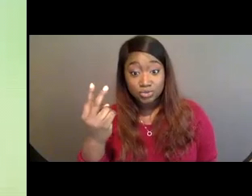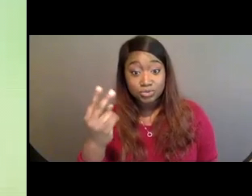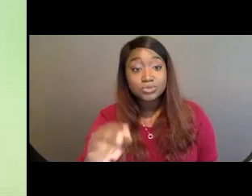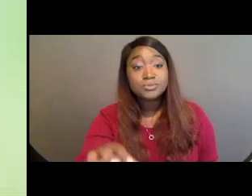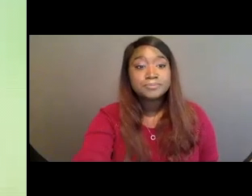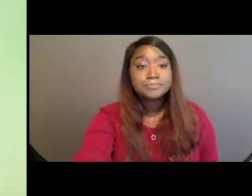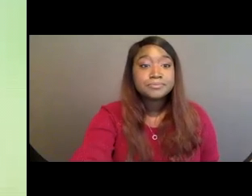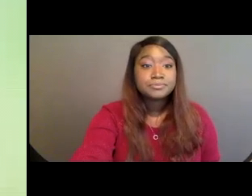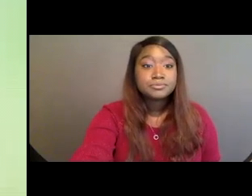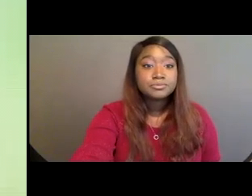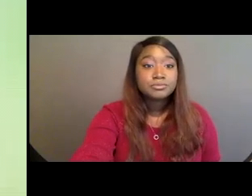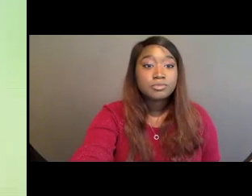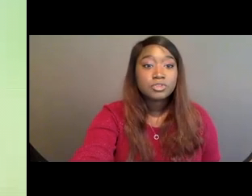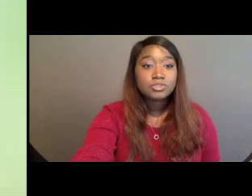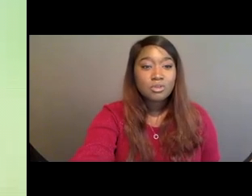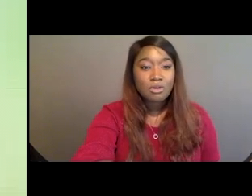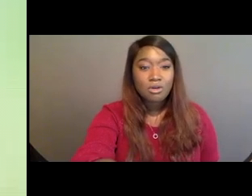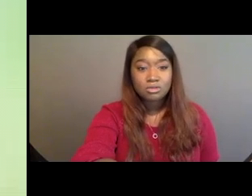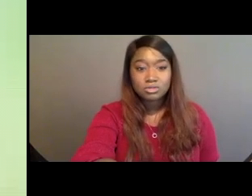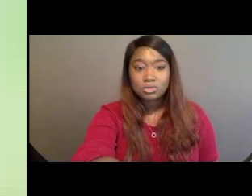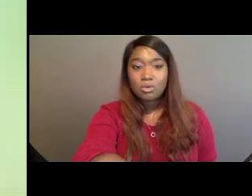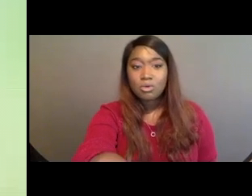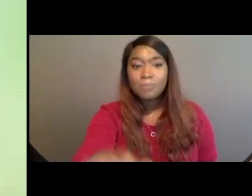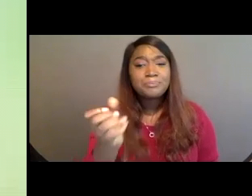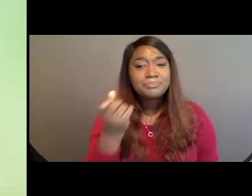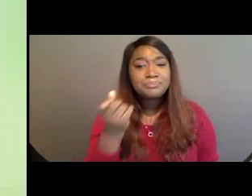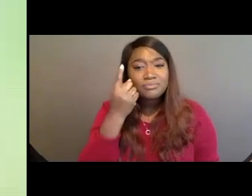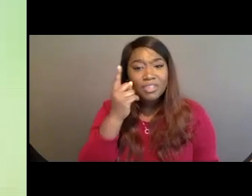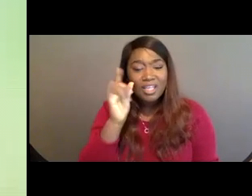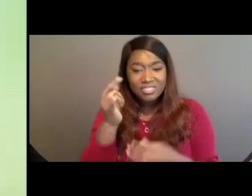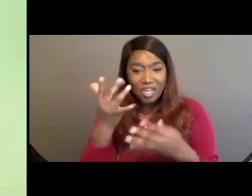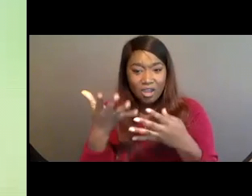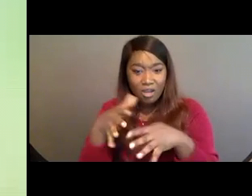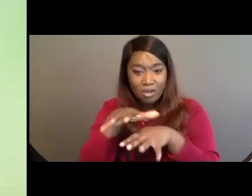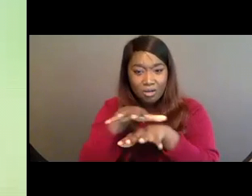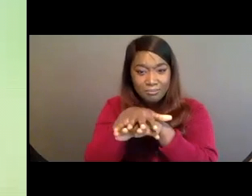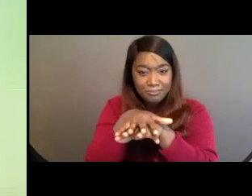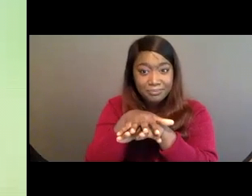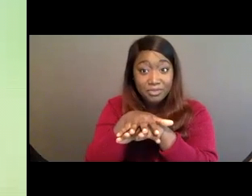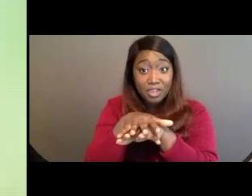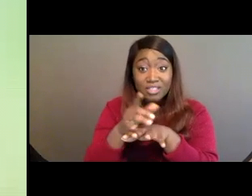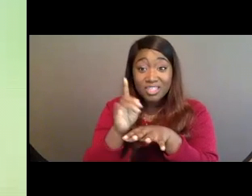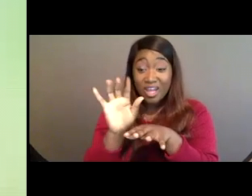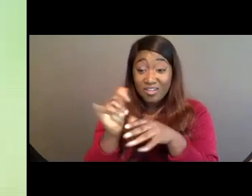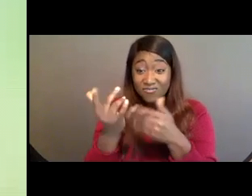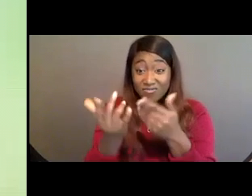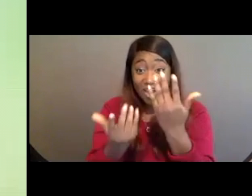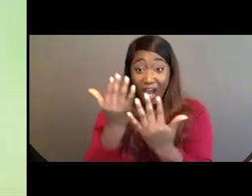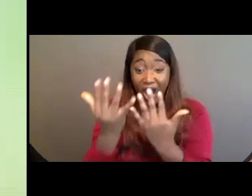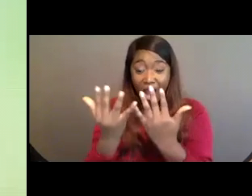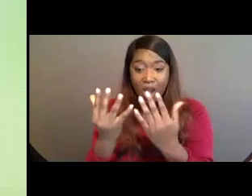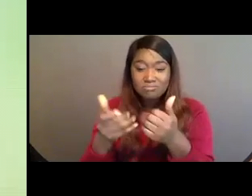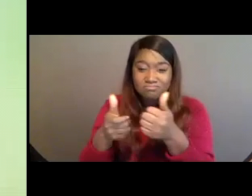overlying this, we can understand that fire would be at the most yang of these 5 phases.